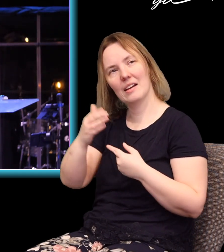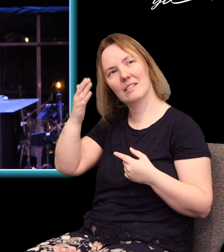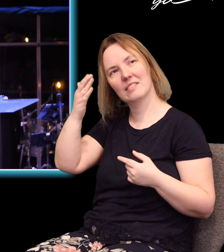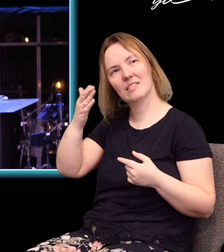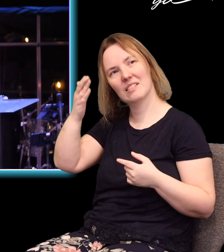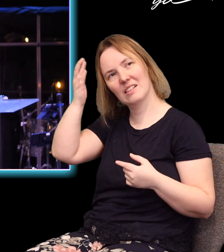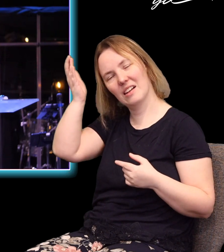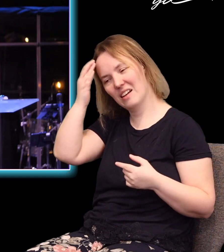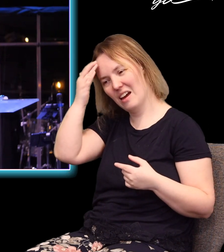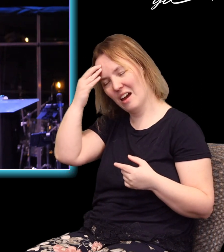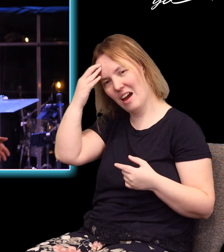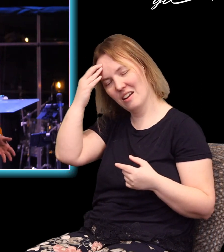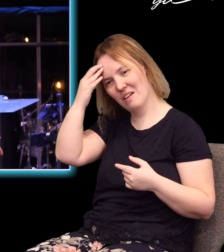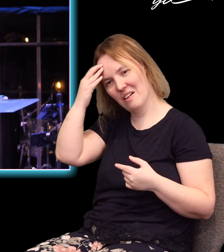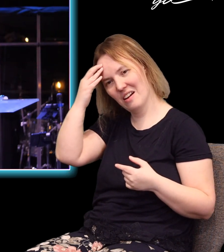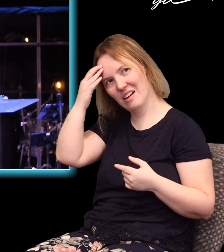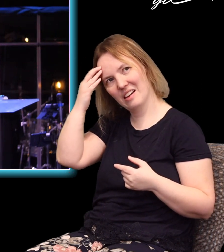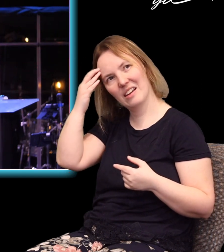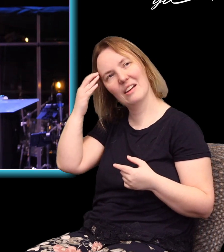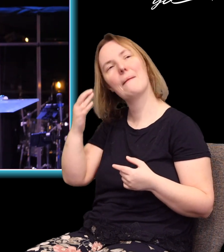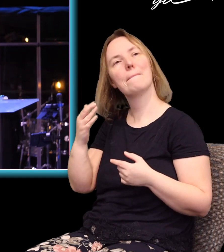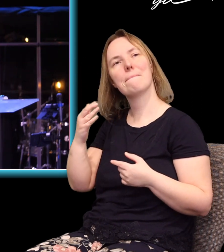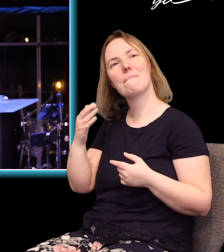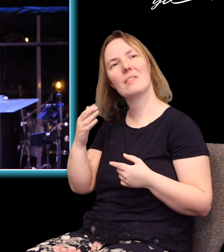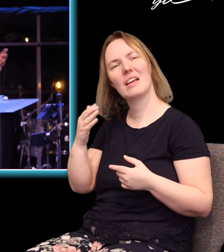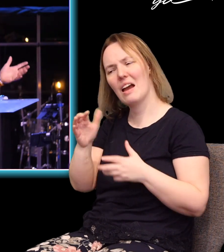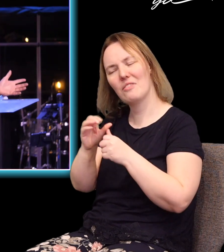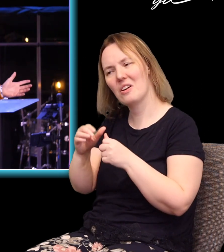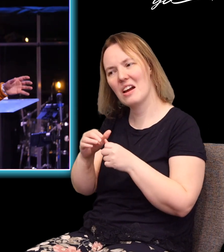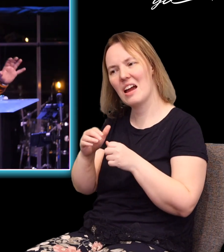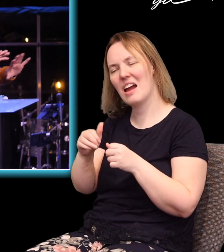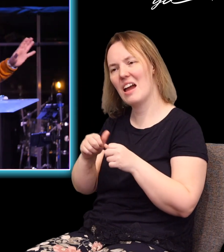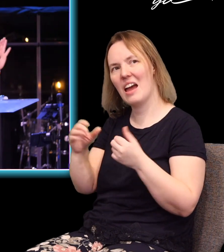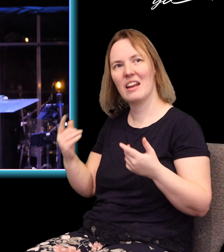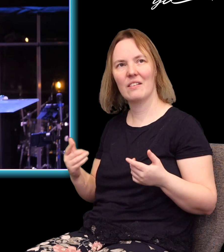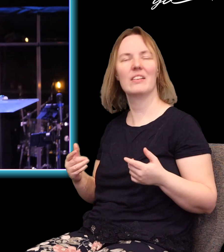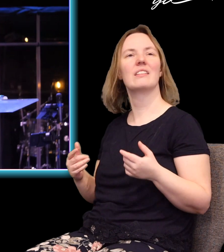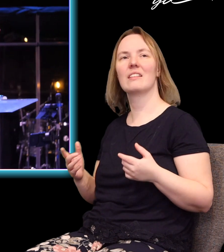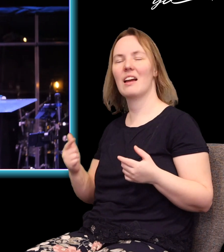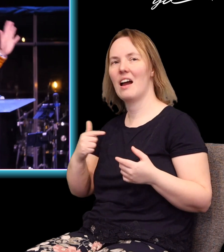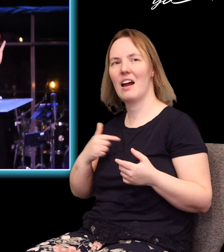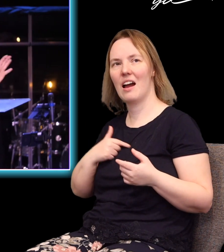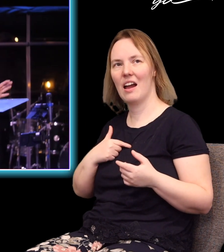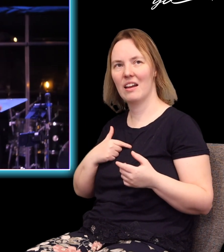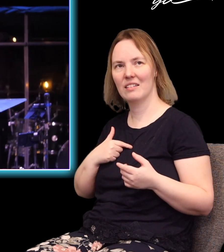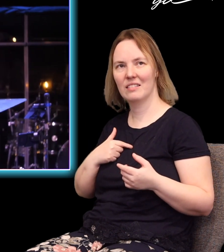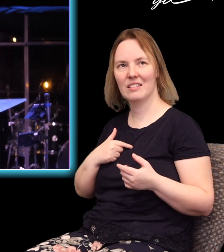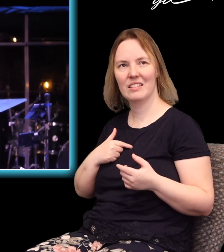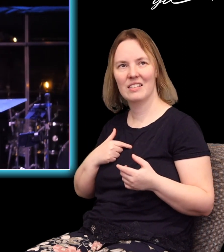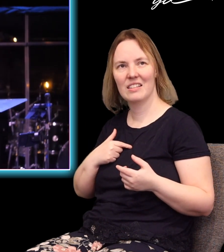brown shoes, and they're kind of in style now too, but they've always been in style. I mean, for any of us who've lived, I mean, no word of a lie, I